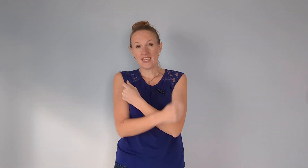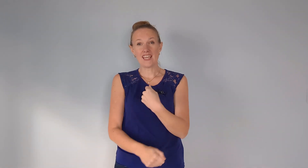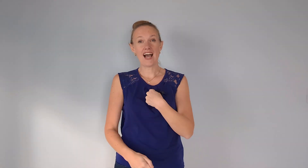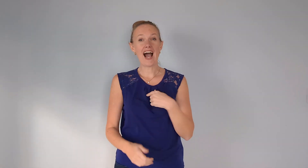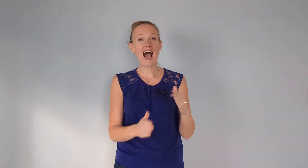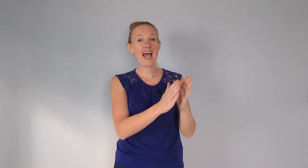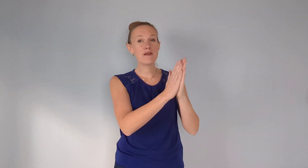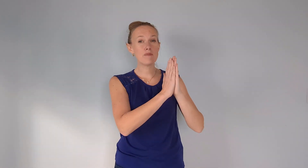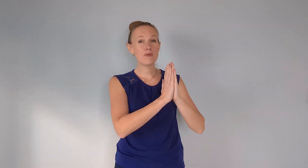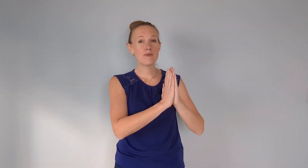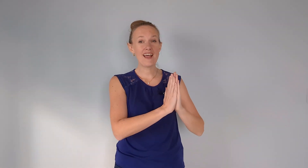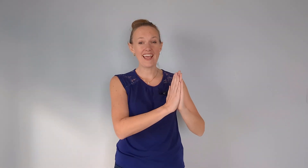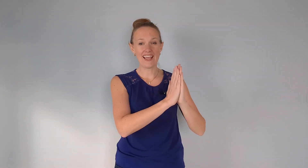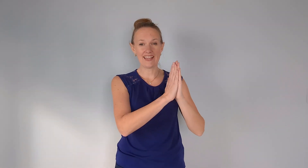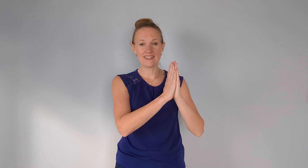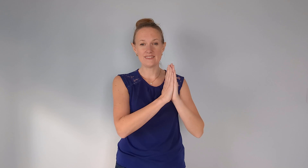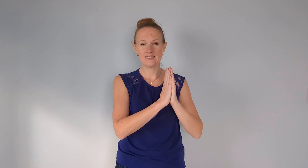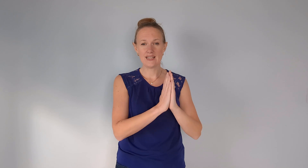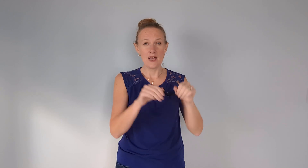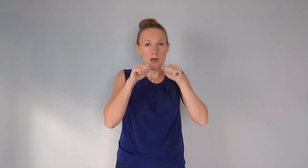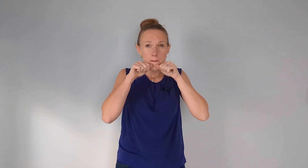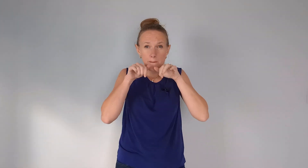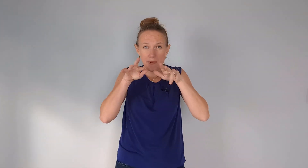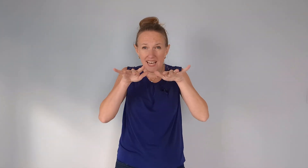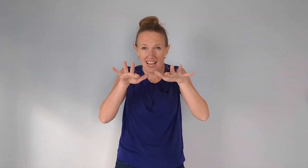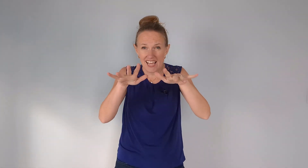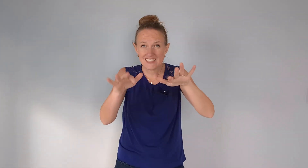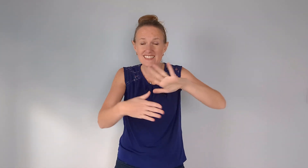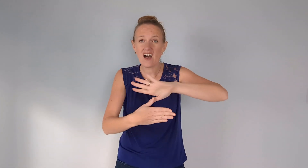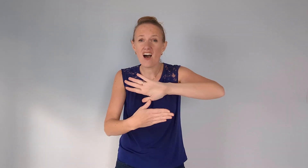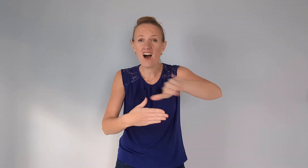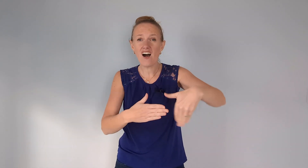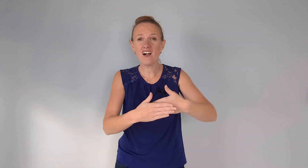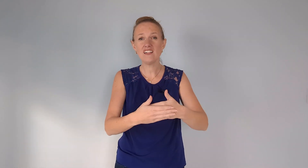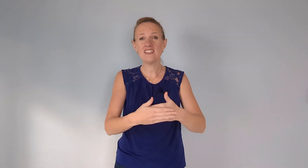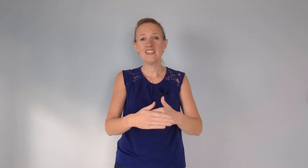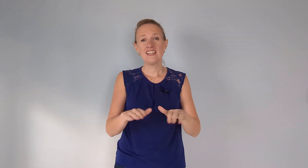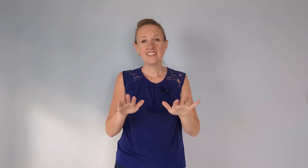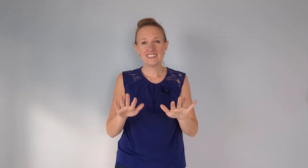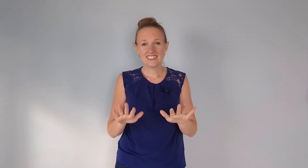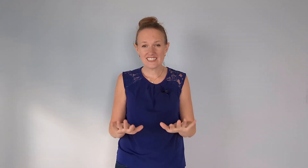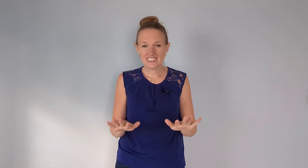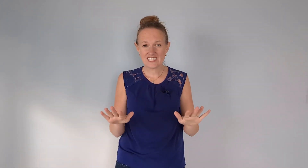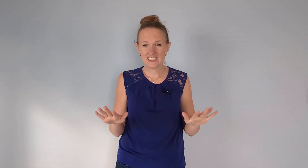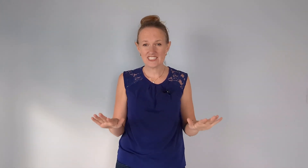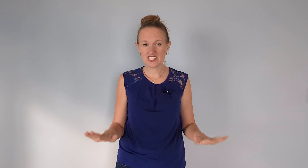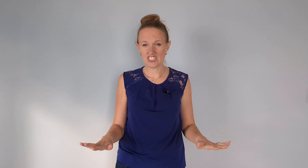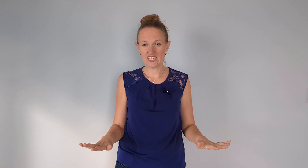me, I pray. Bless all the dear